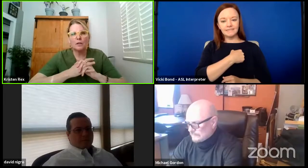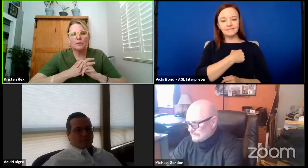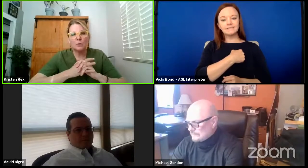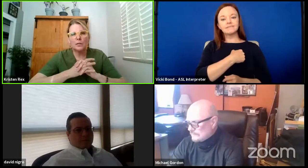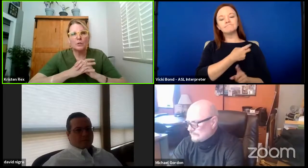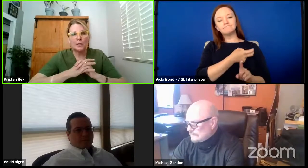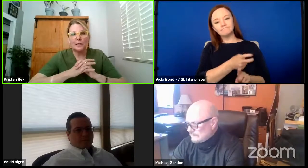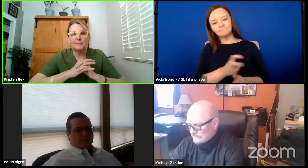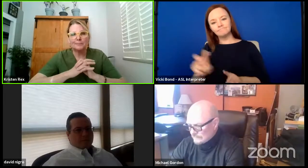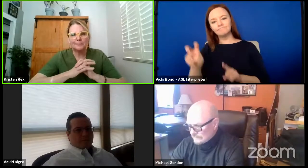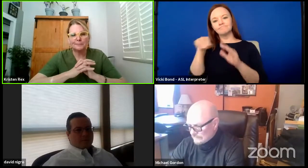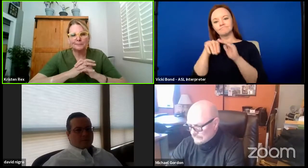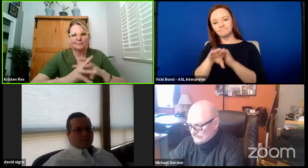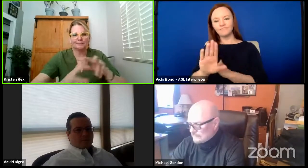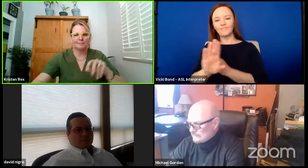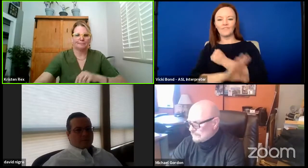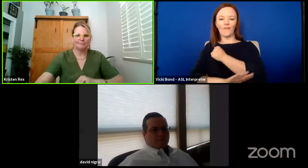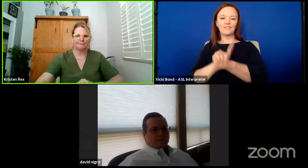the fall of 2020.